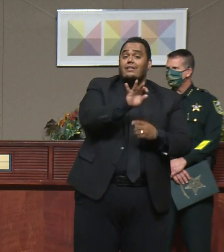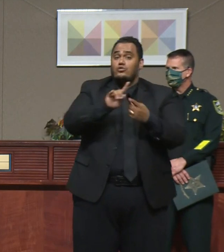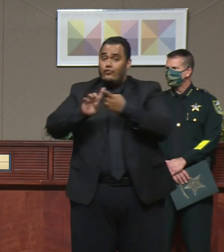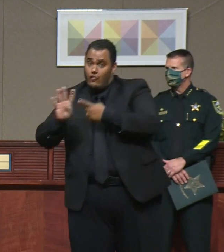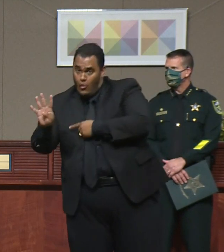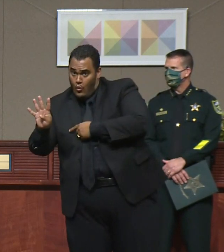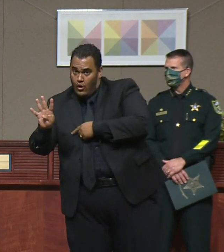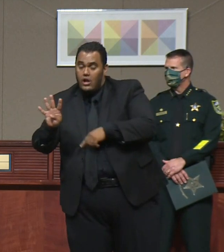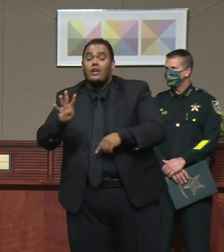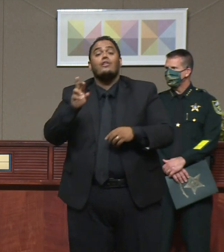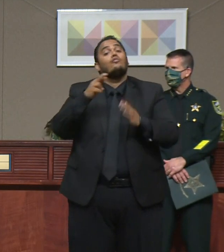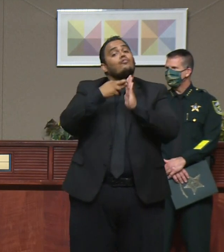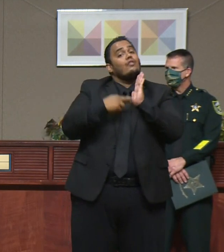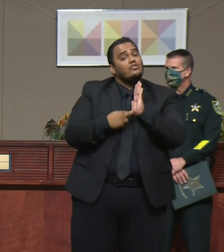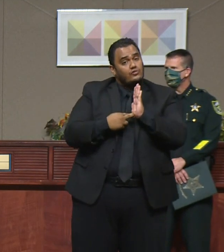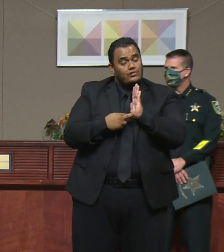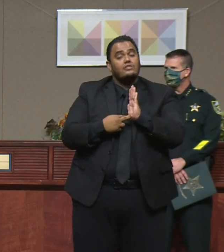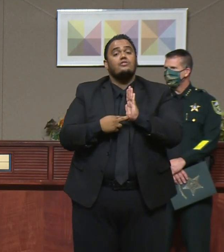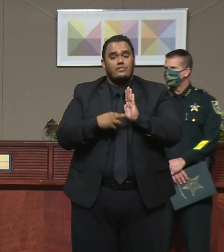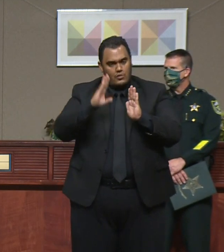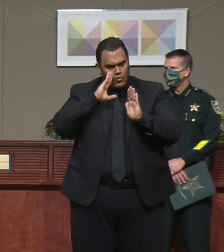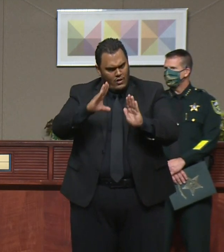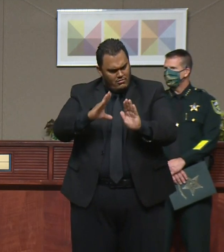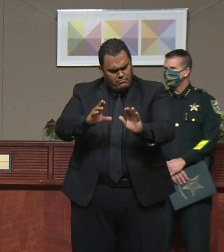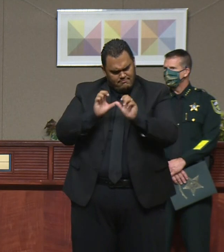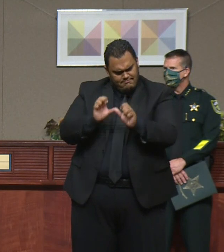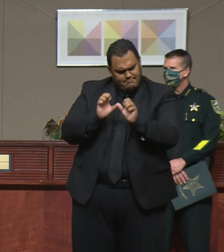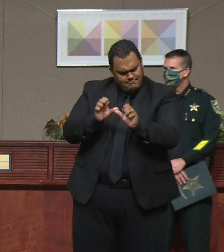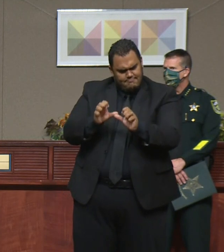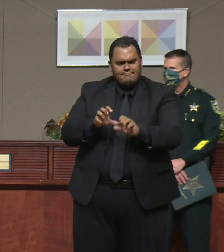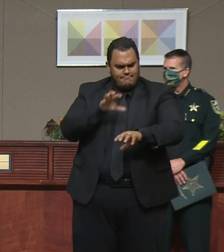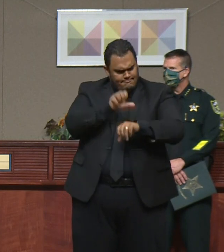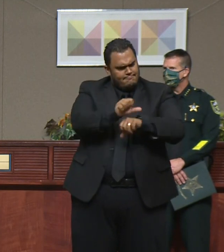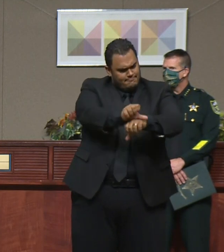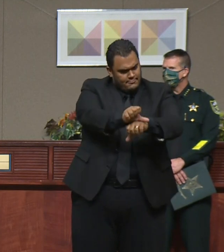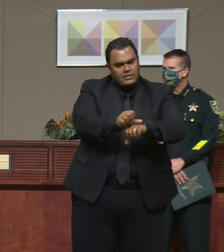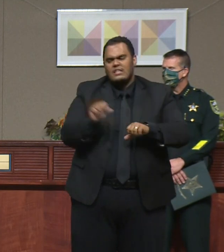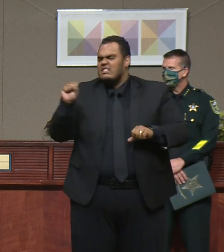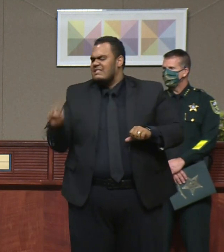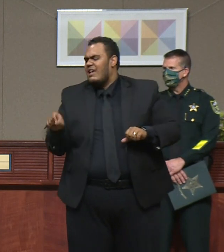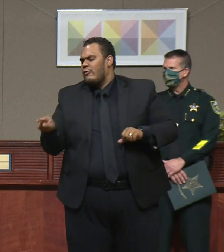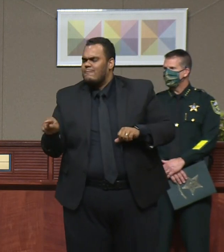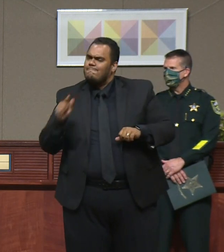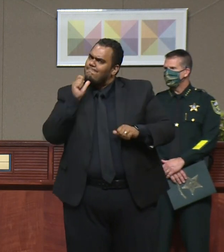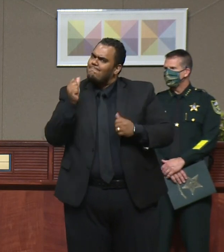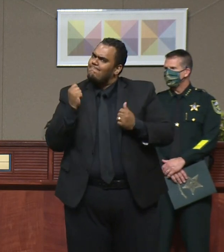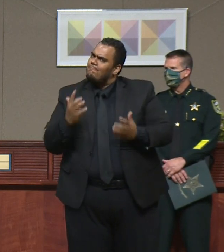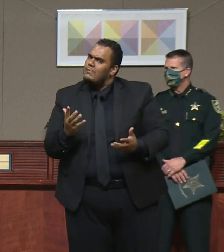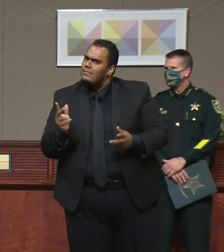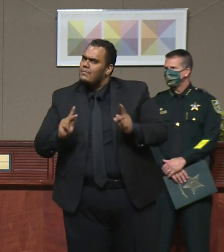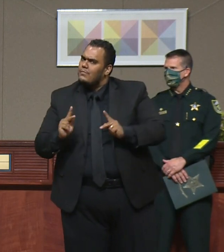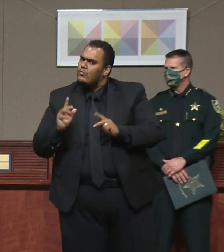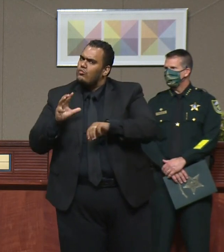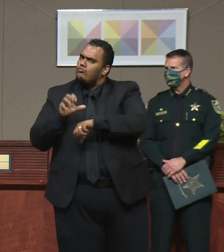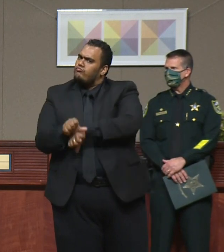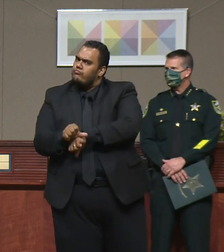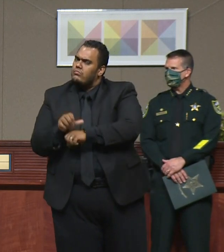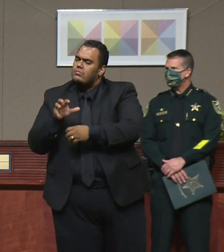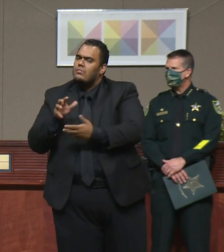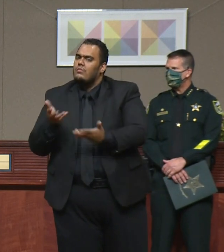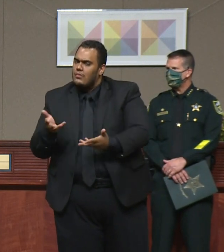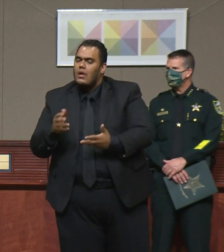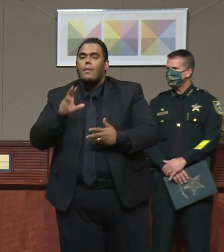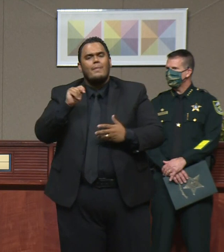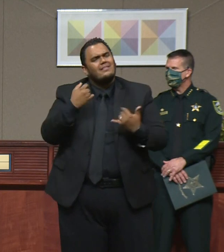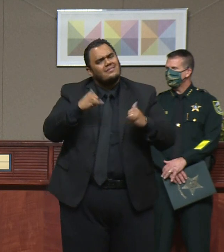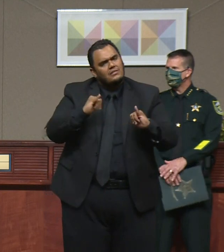Registrations continue to be well, though they're a little low at the south location, but we're still wanting you to go